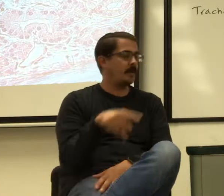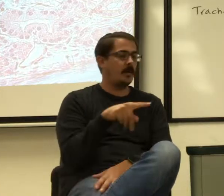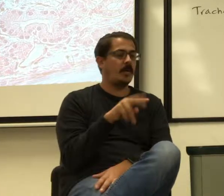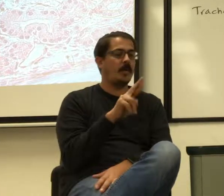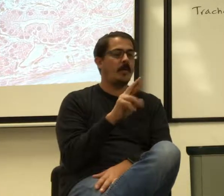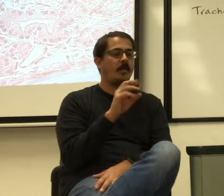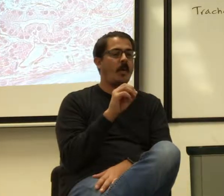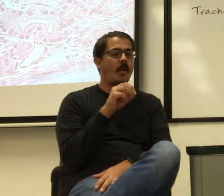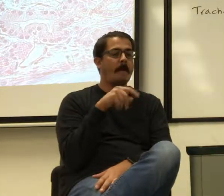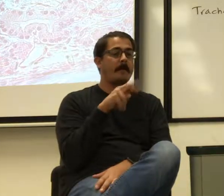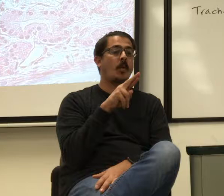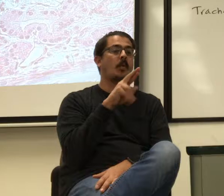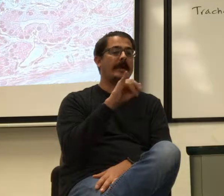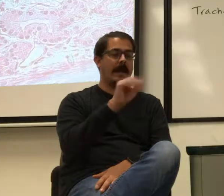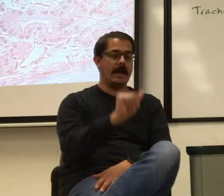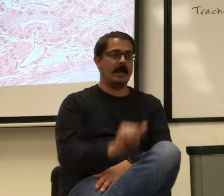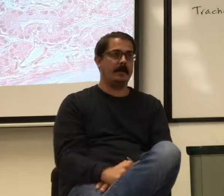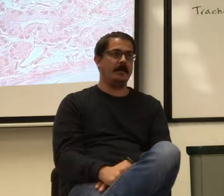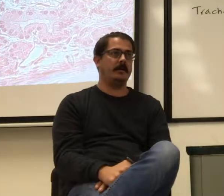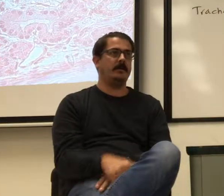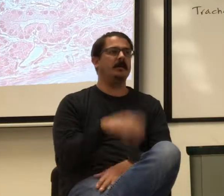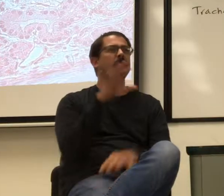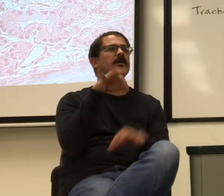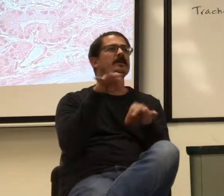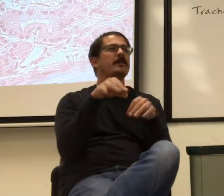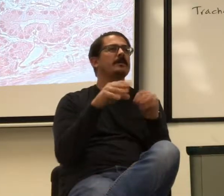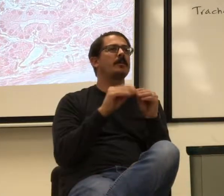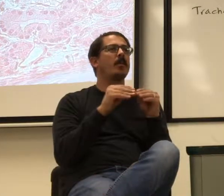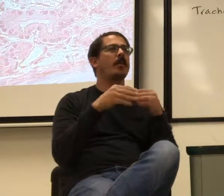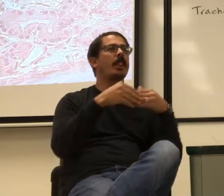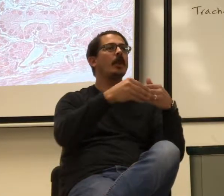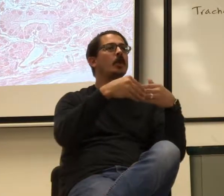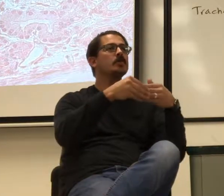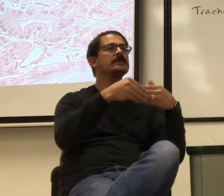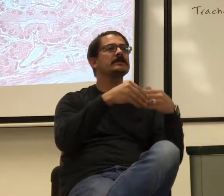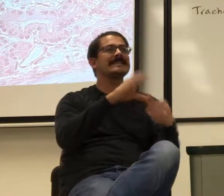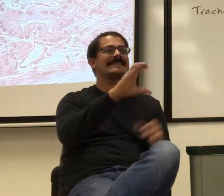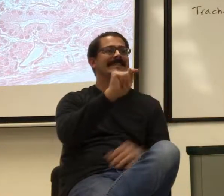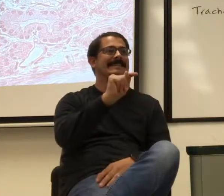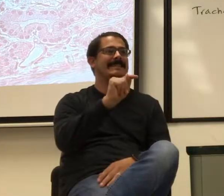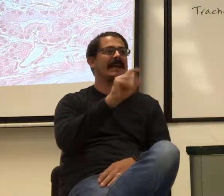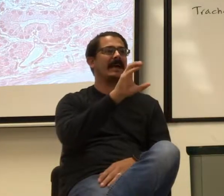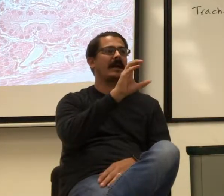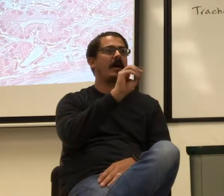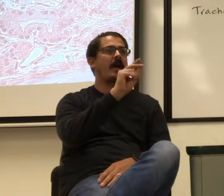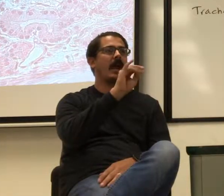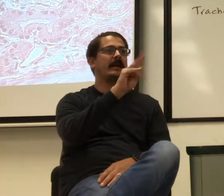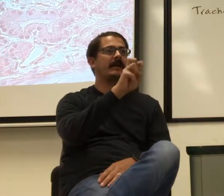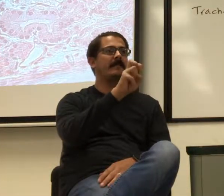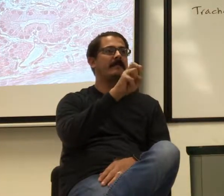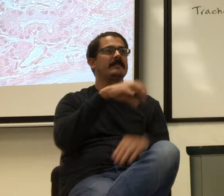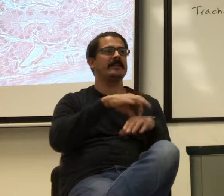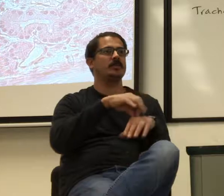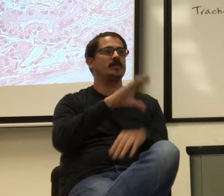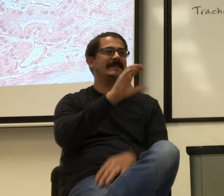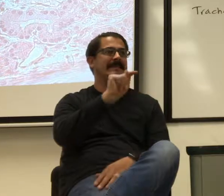Lamina propria. I'll describe it as a loose CT, connective tissue.